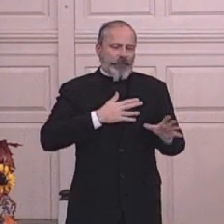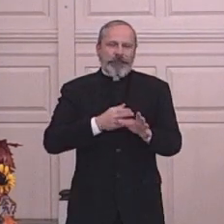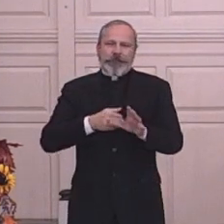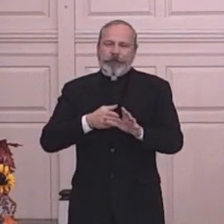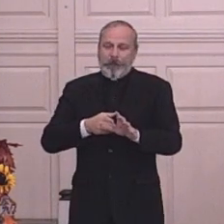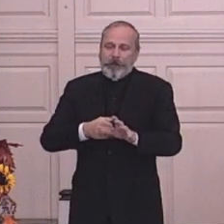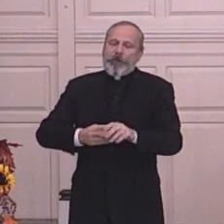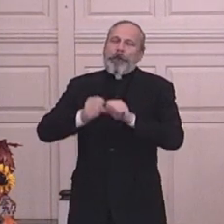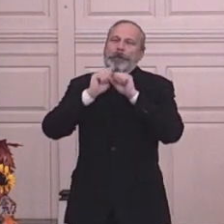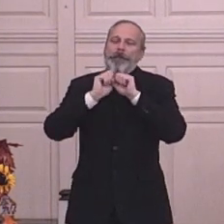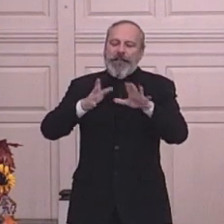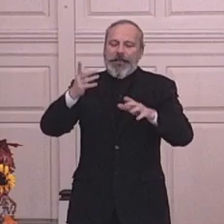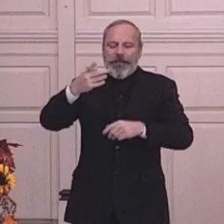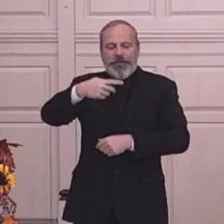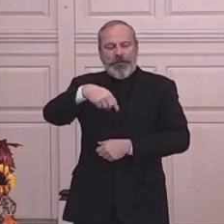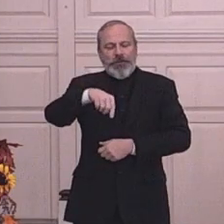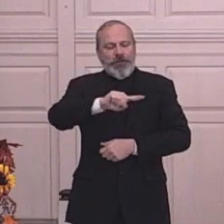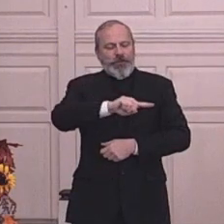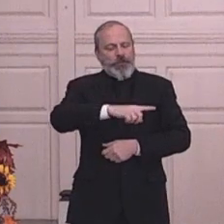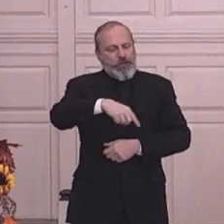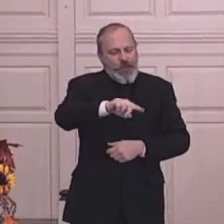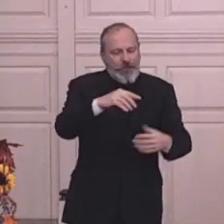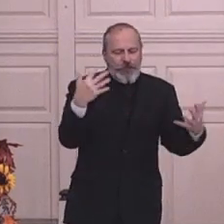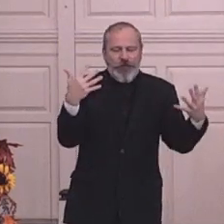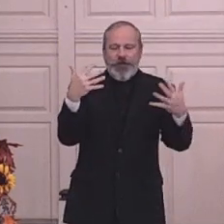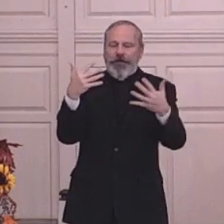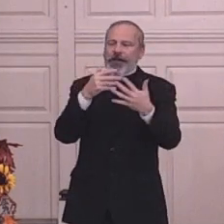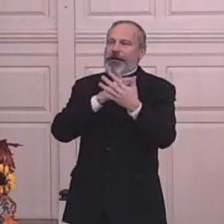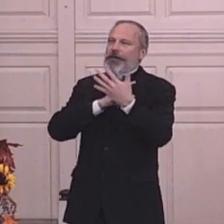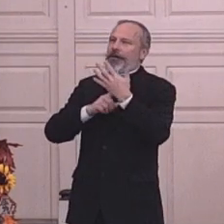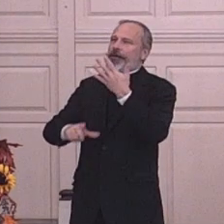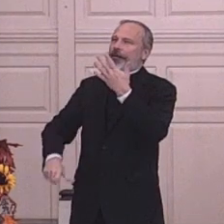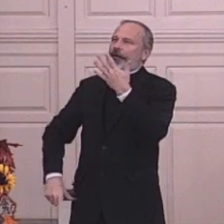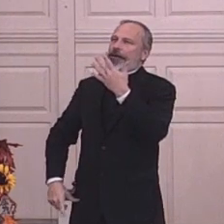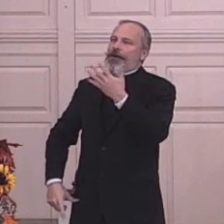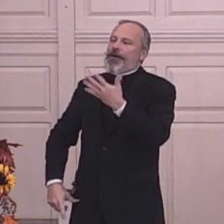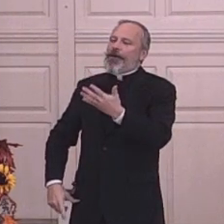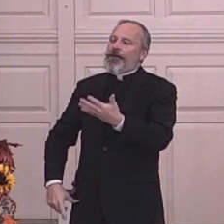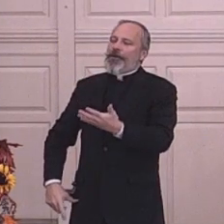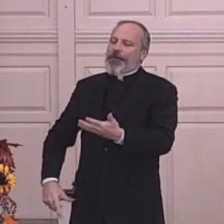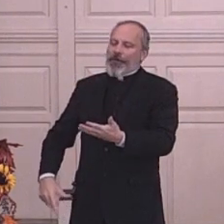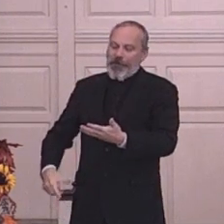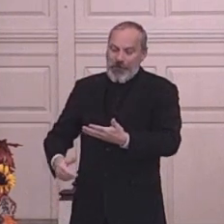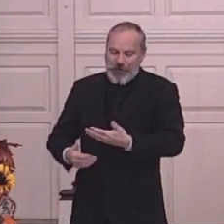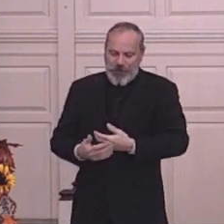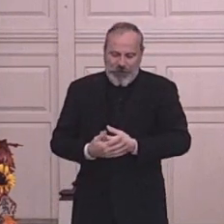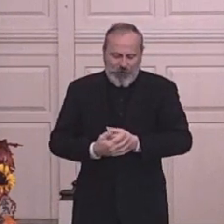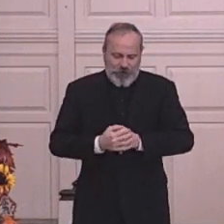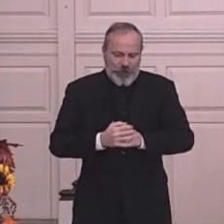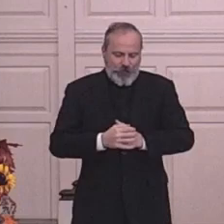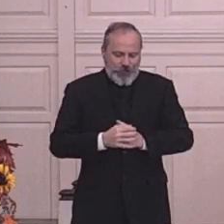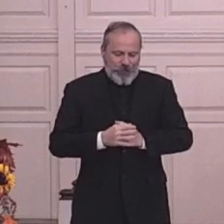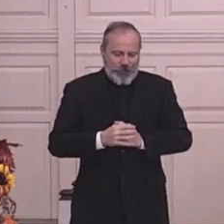favored. Blessed are those who fear the